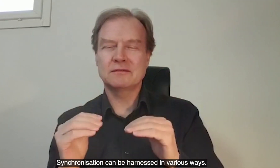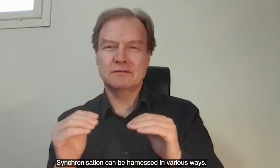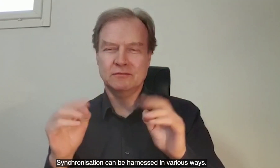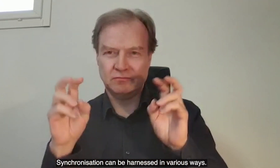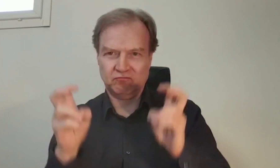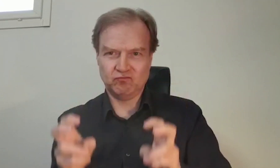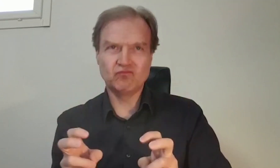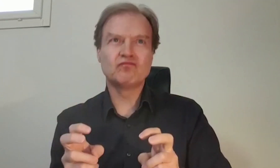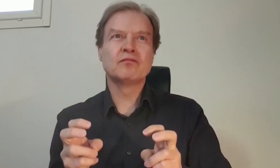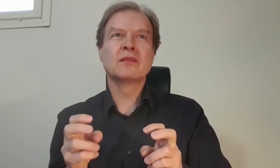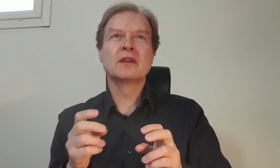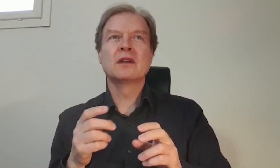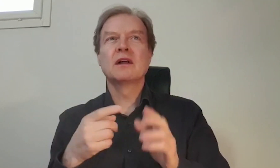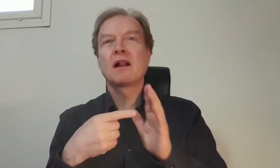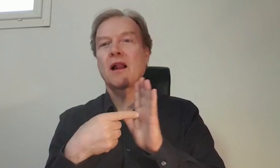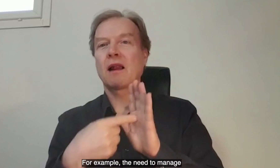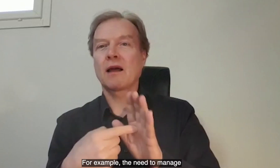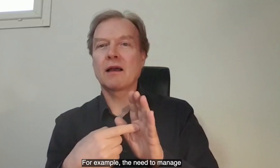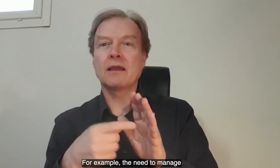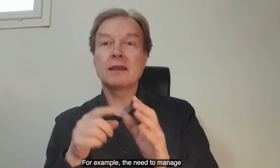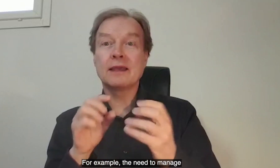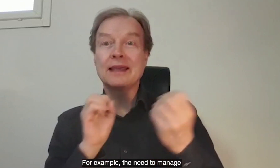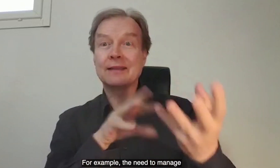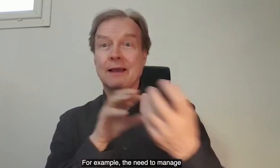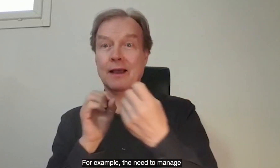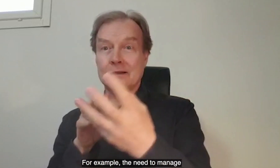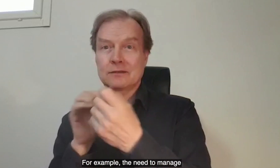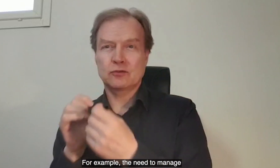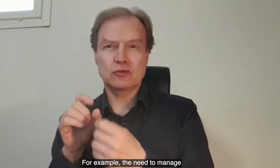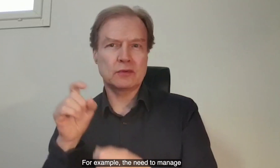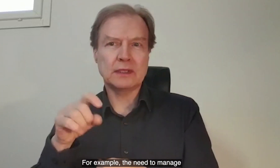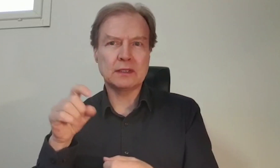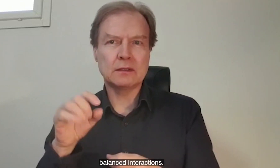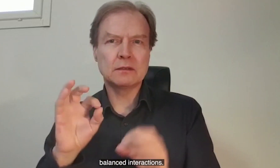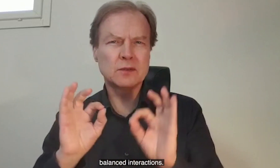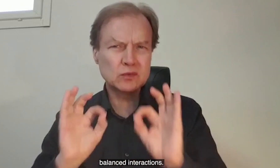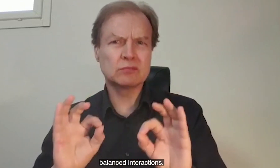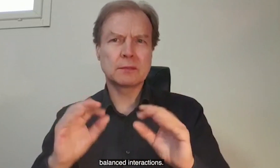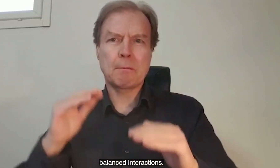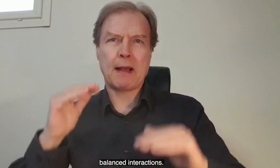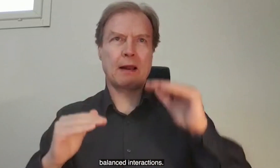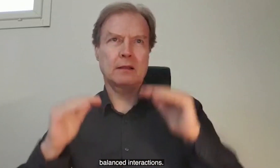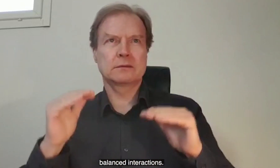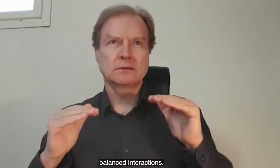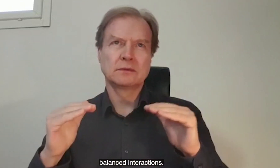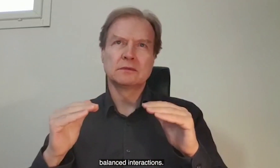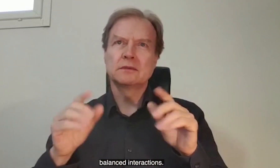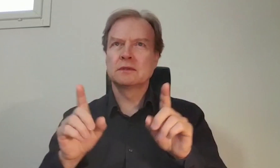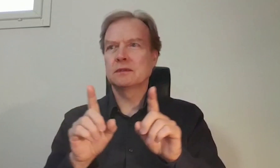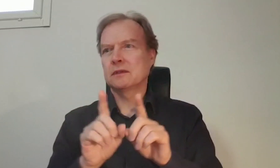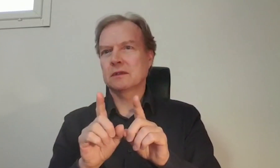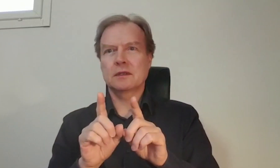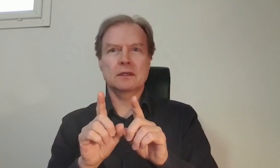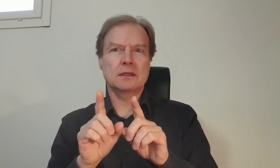in various ways. For example, the need to manage balanced interactions. Interpreting